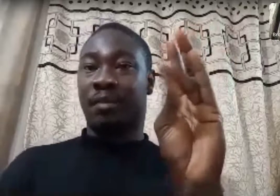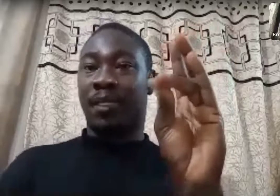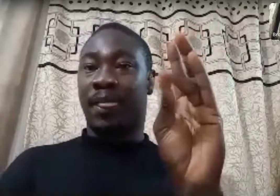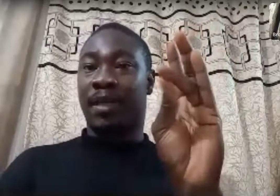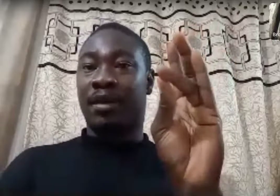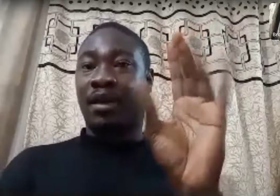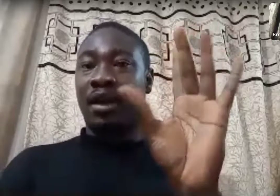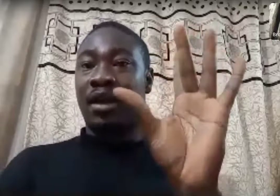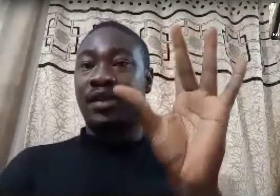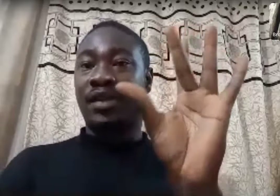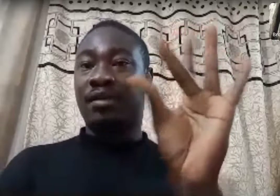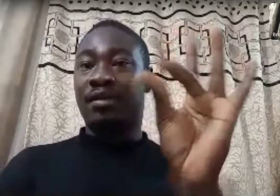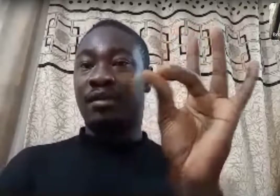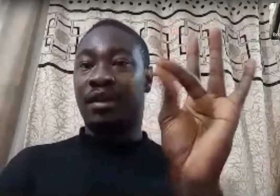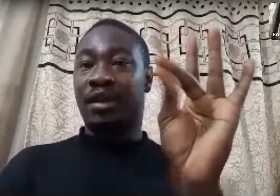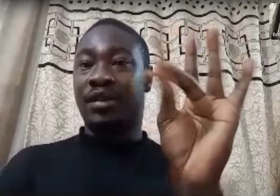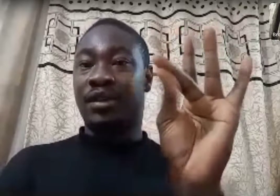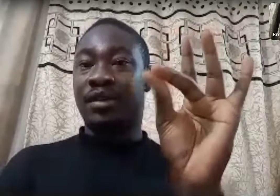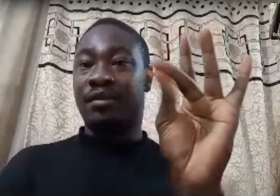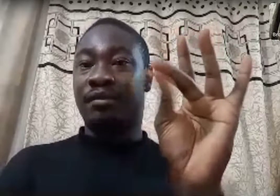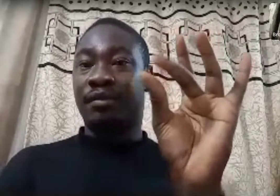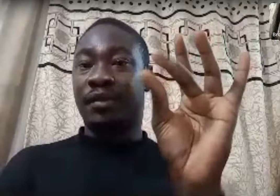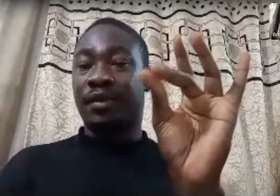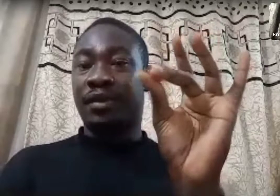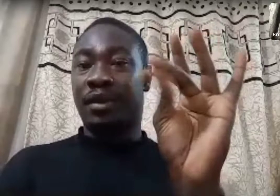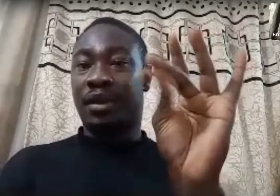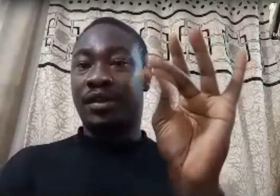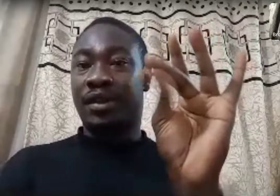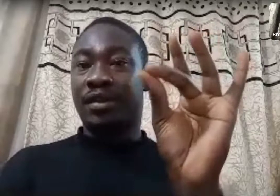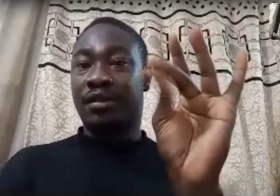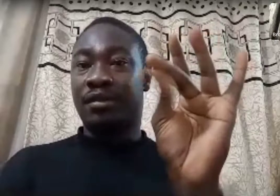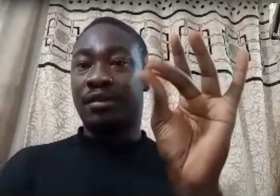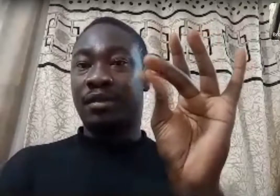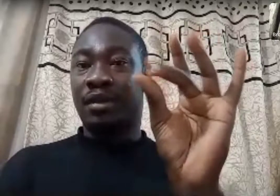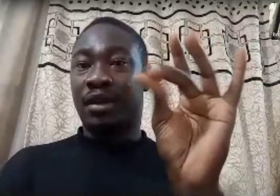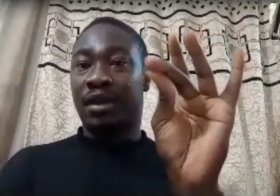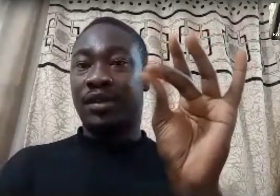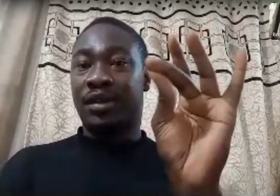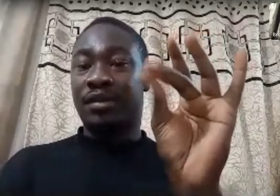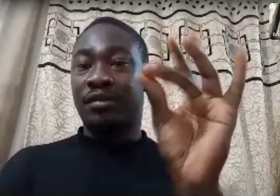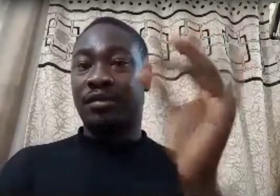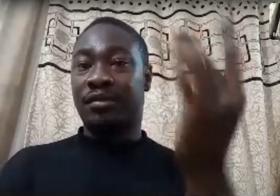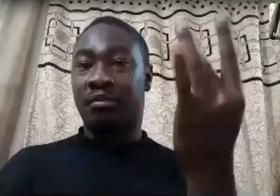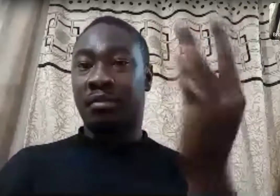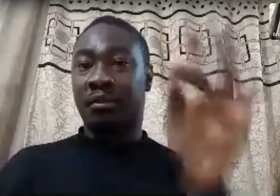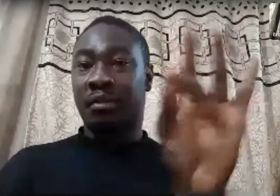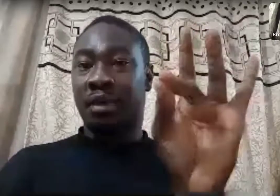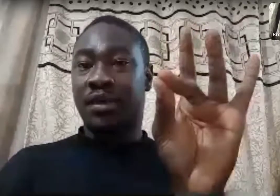18. 18. 18, 18, 18,